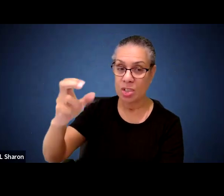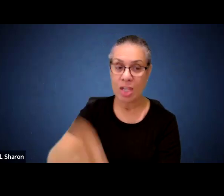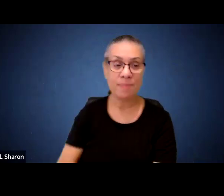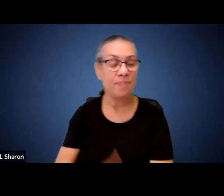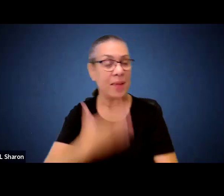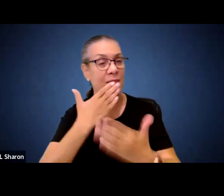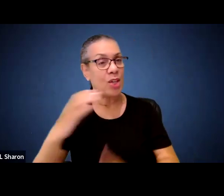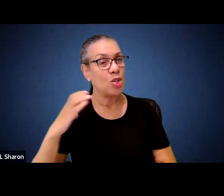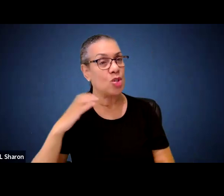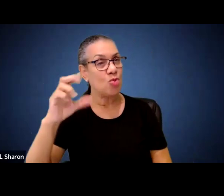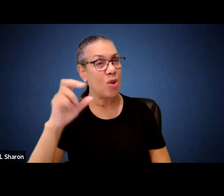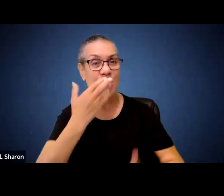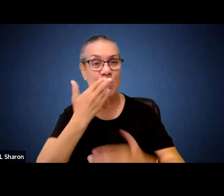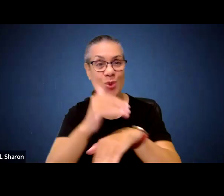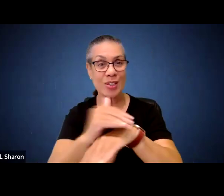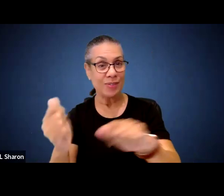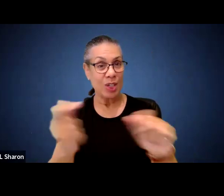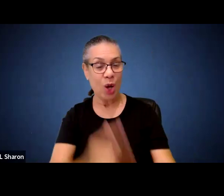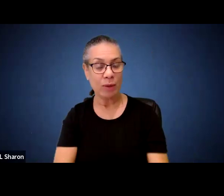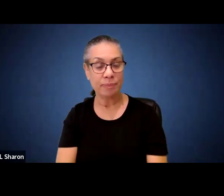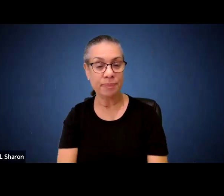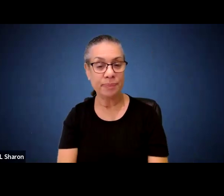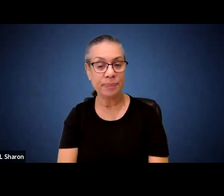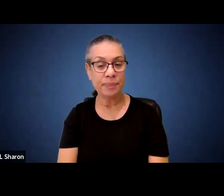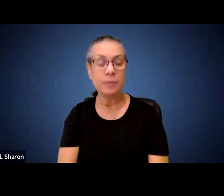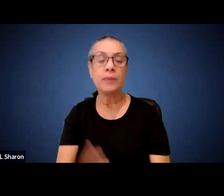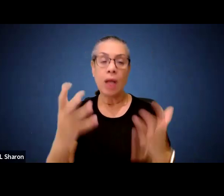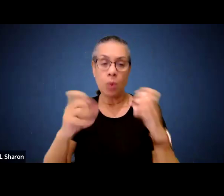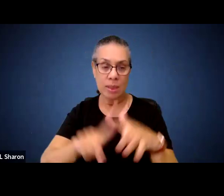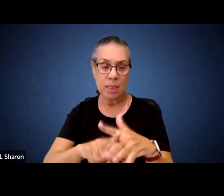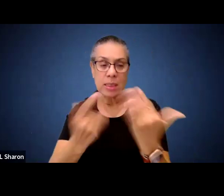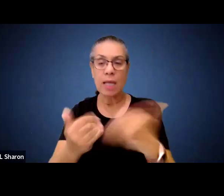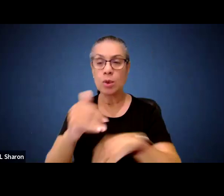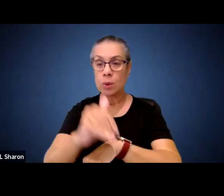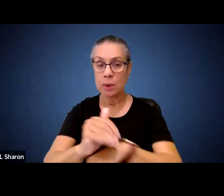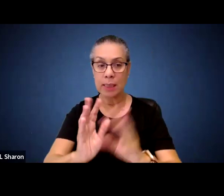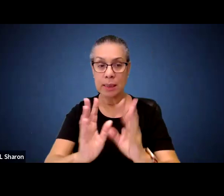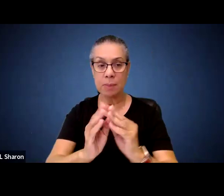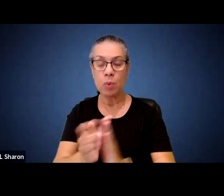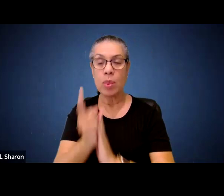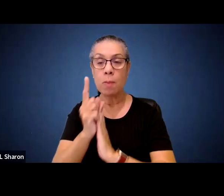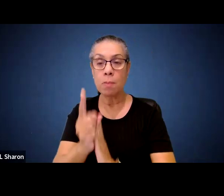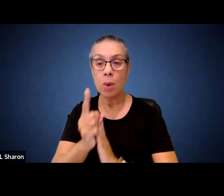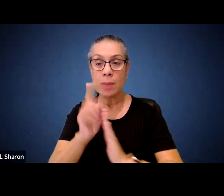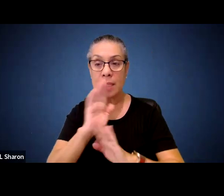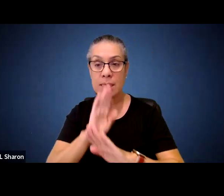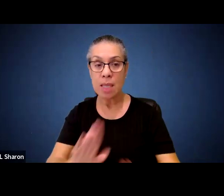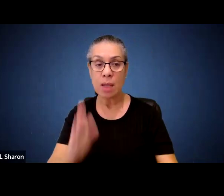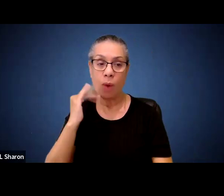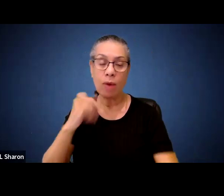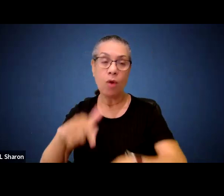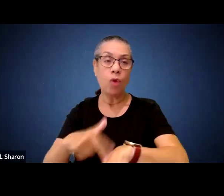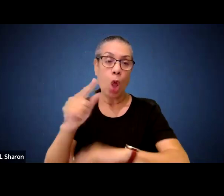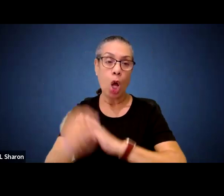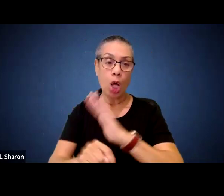Robinson, and good evening, everyone. I'd like to actually begin tonight's meeting with a moment of silence for